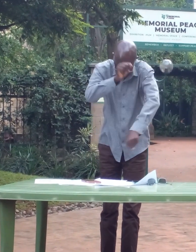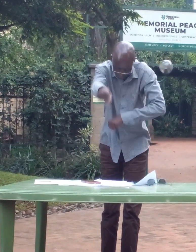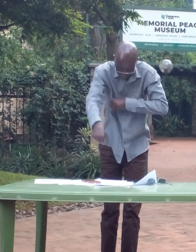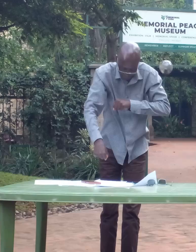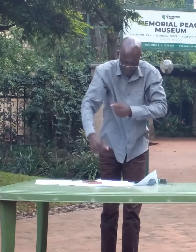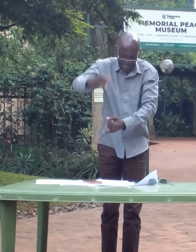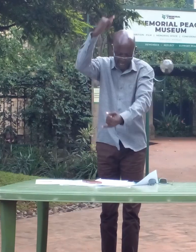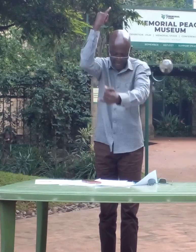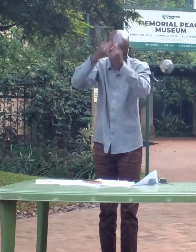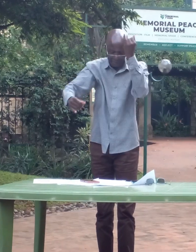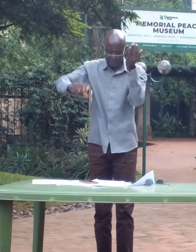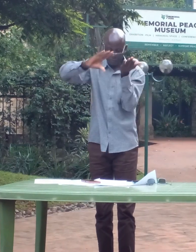And